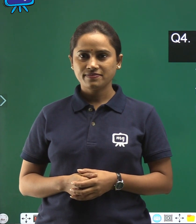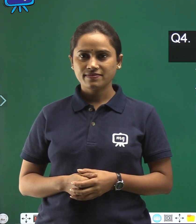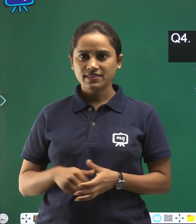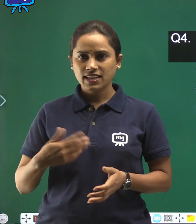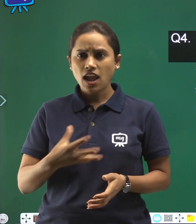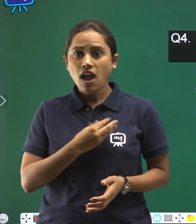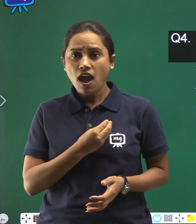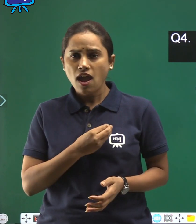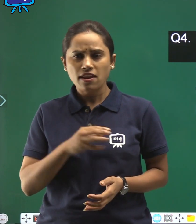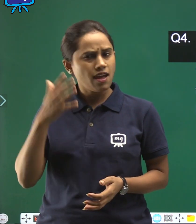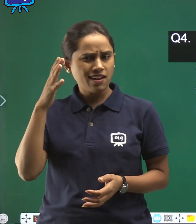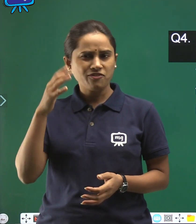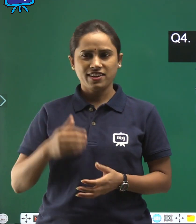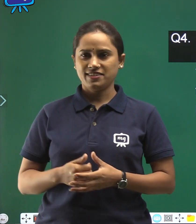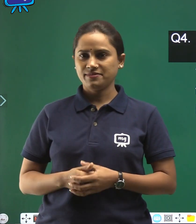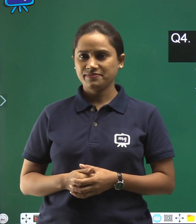and unafraid.